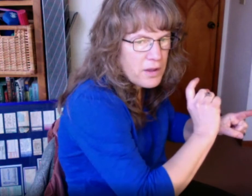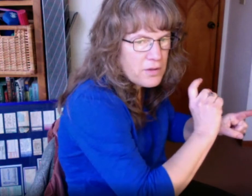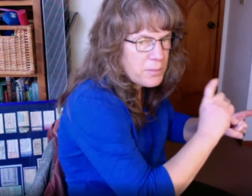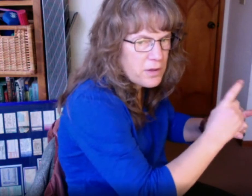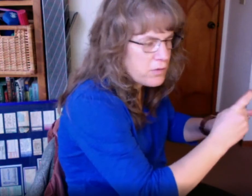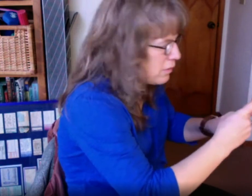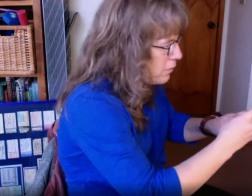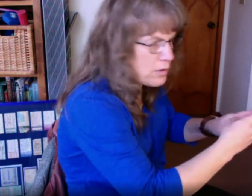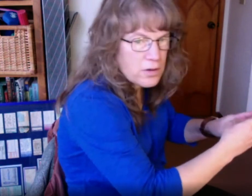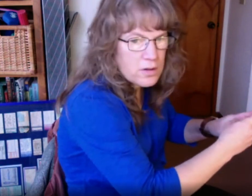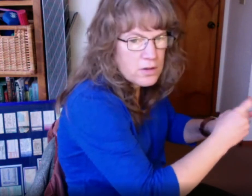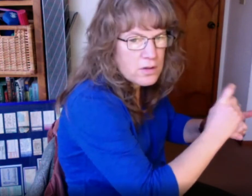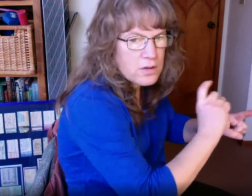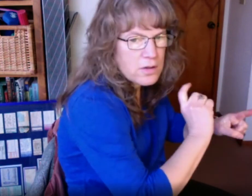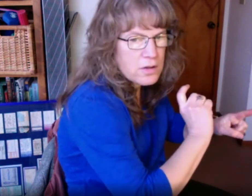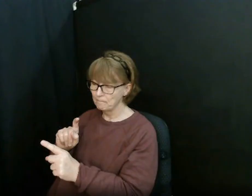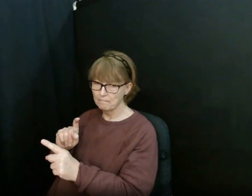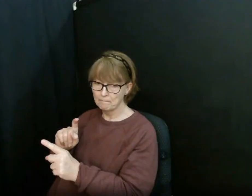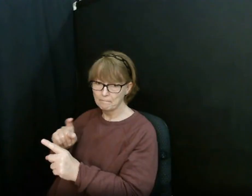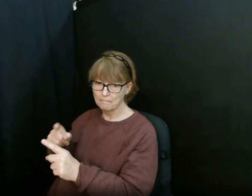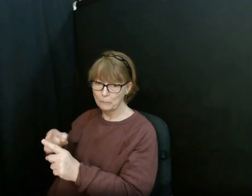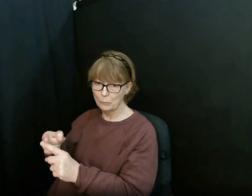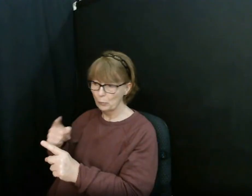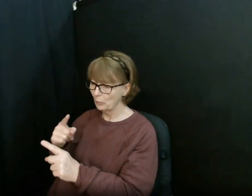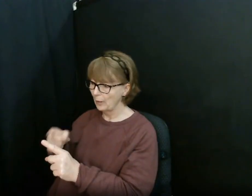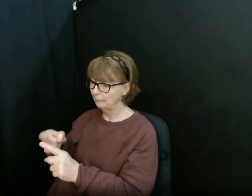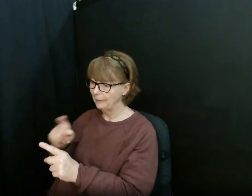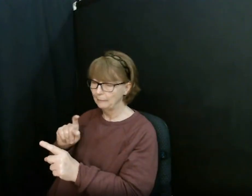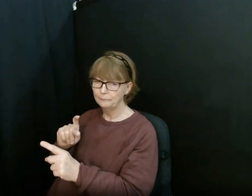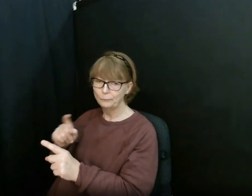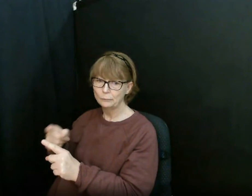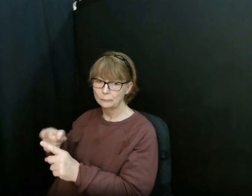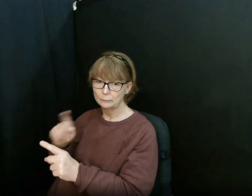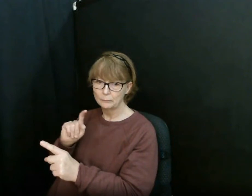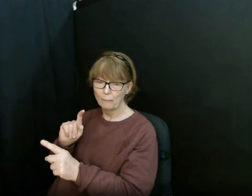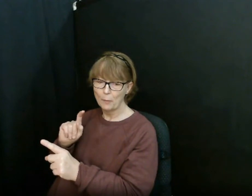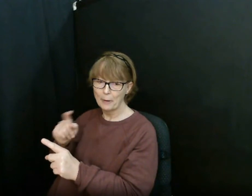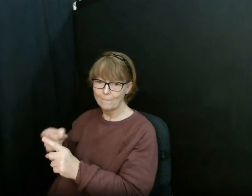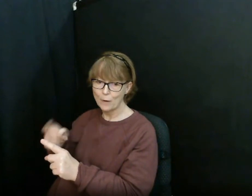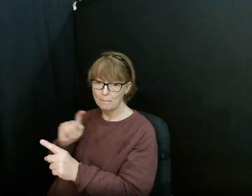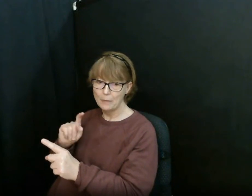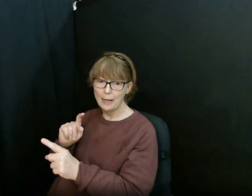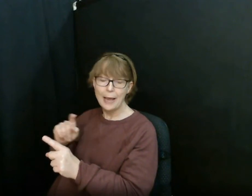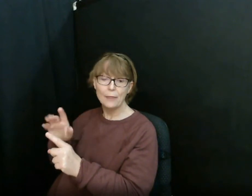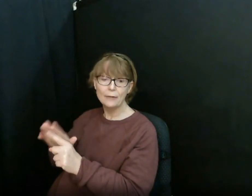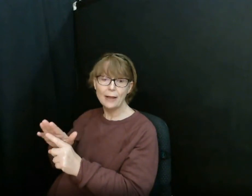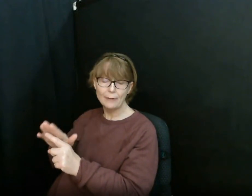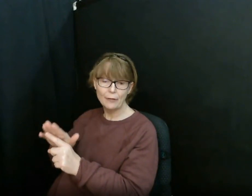But a crooked pointer. Right. Okay. From. Okay. From. Okay. From. And this has everything to